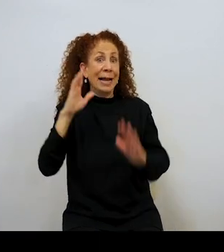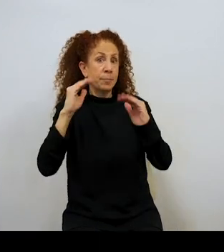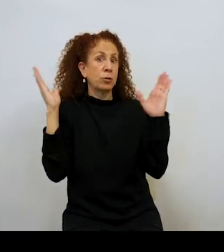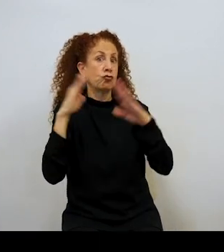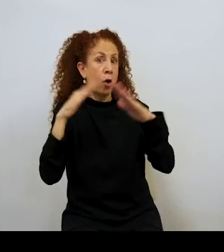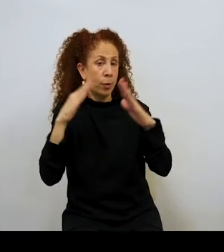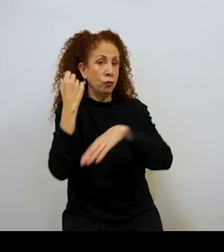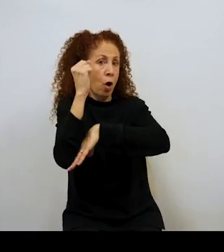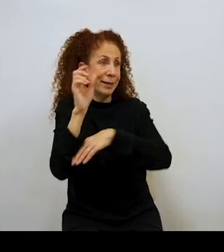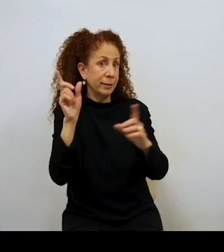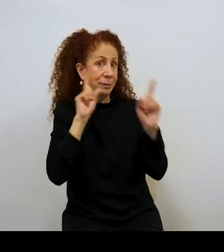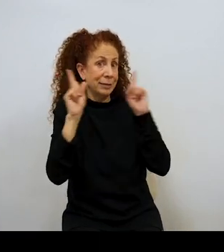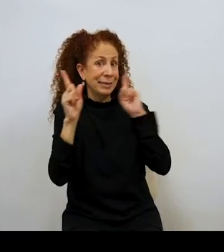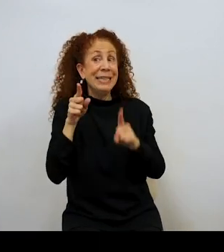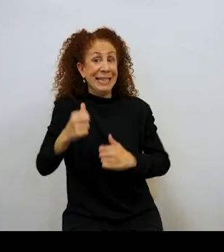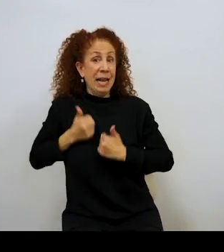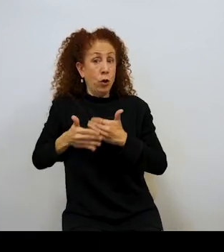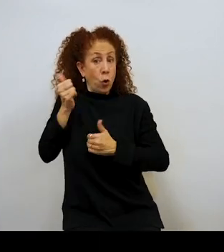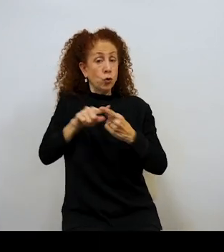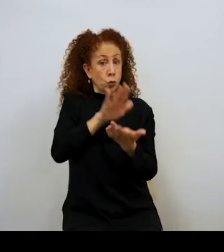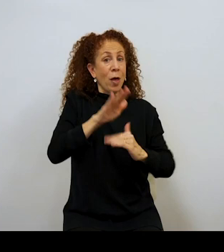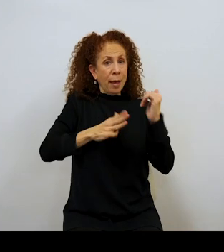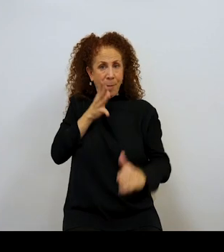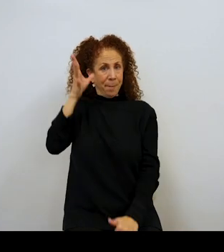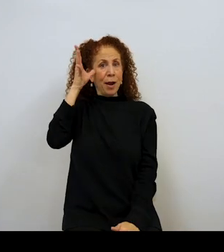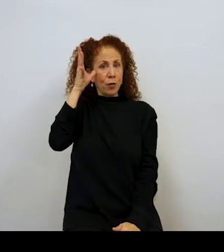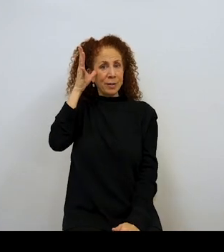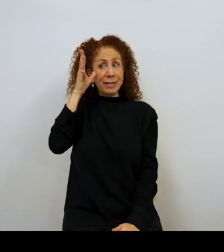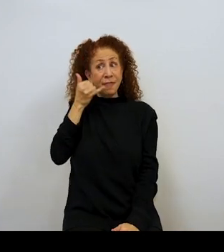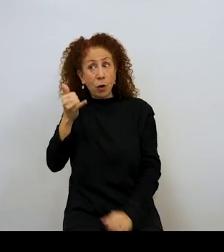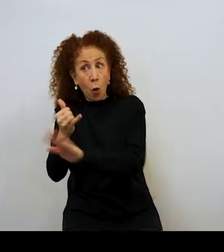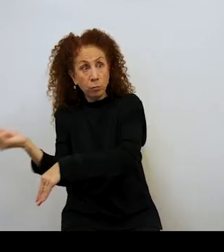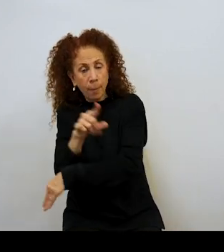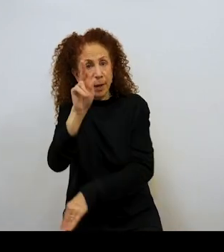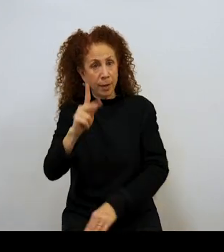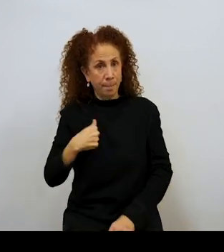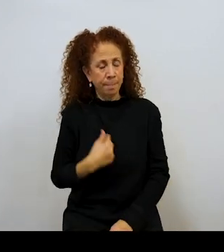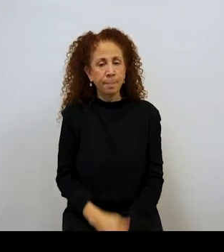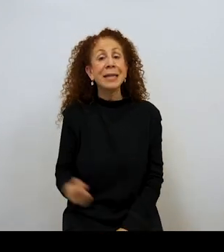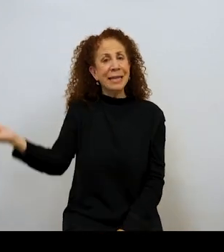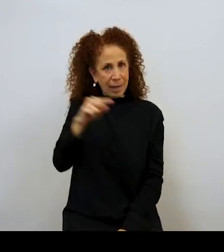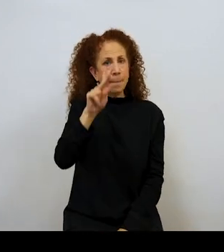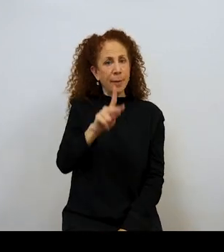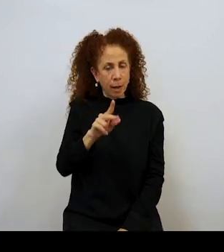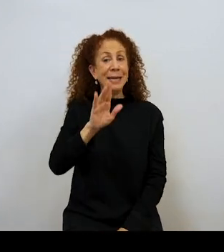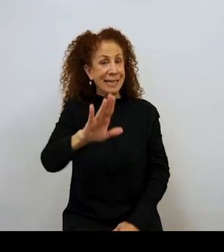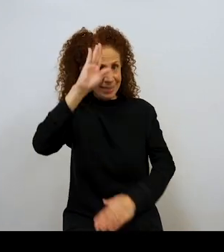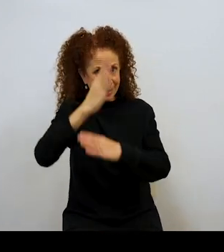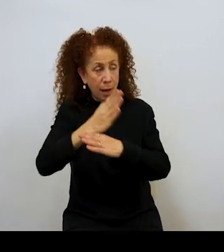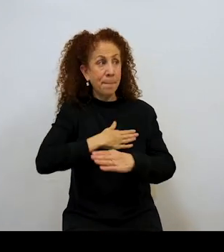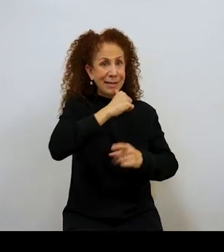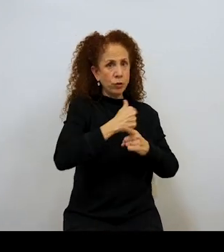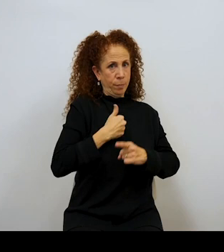in the streets. Mm-hmm. And because he lived closer to the school than my parents did, they had called him up. And he had come to pick up his sons, my